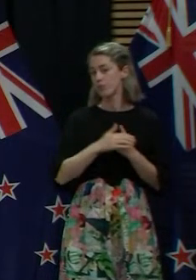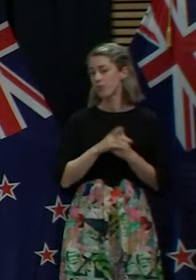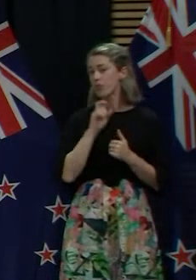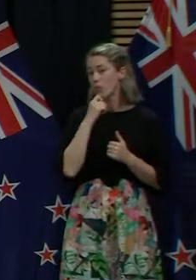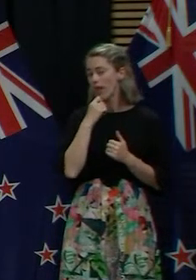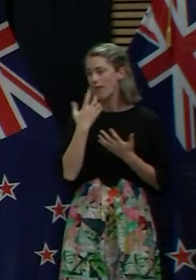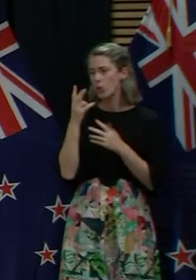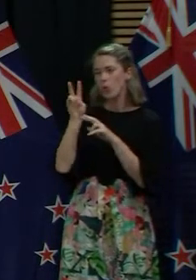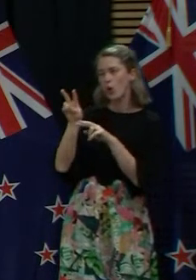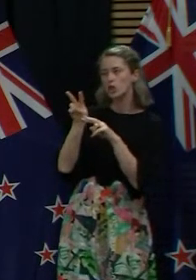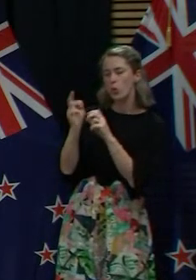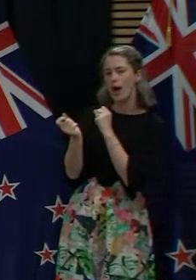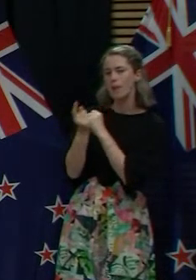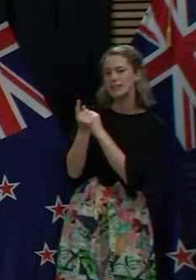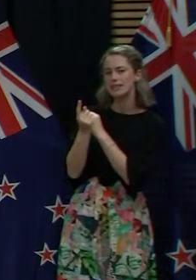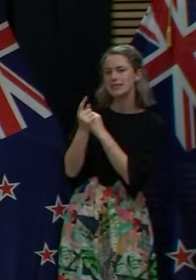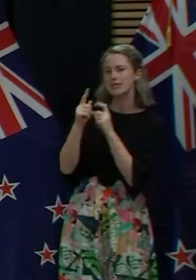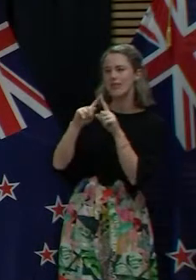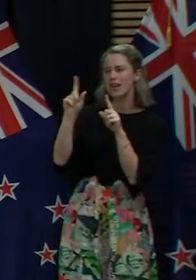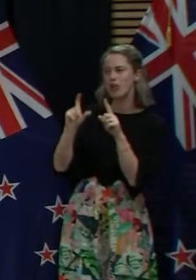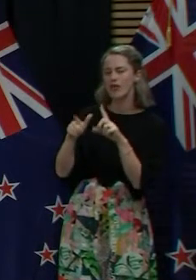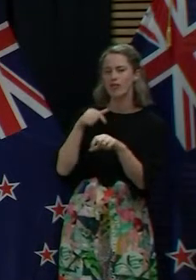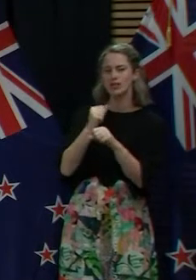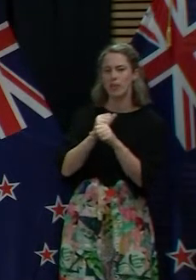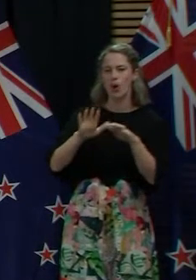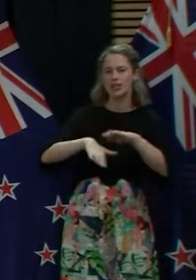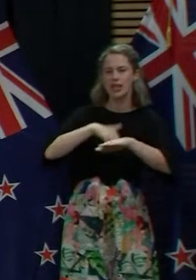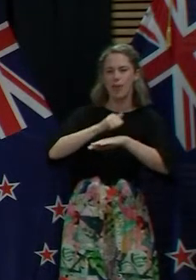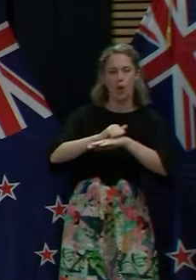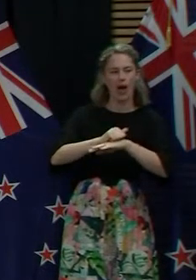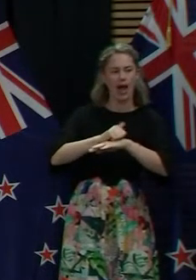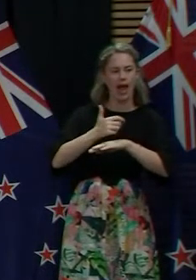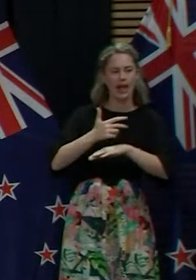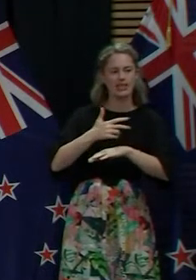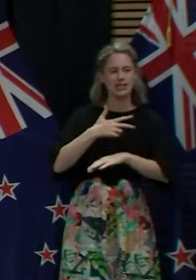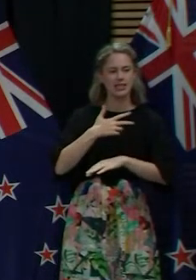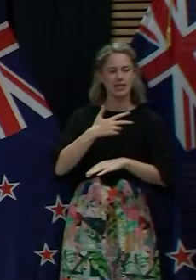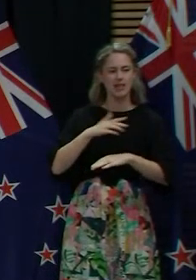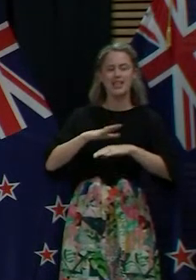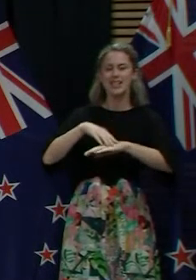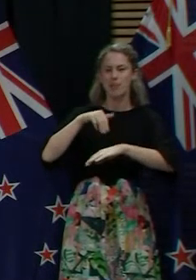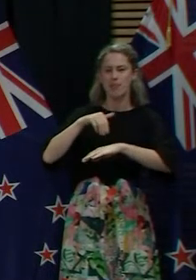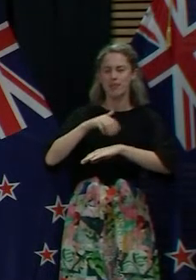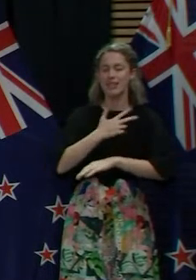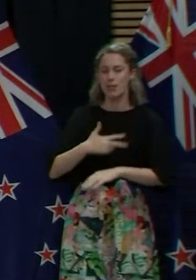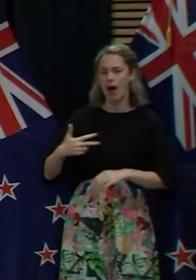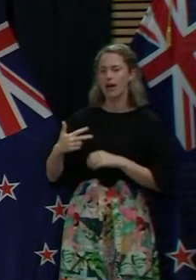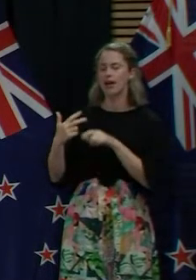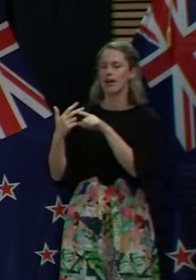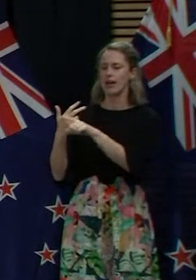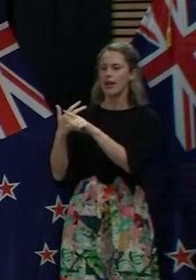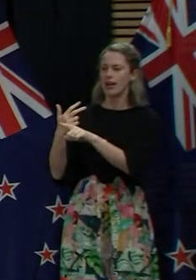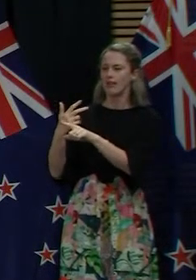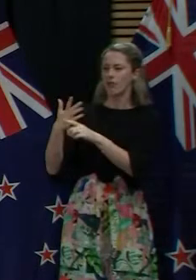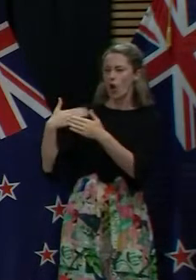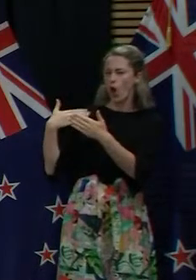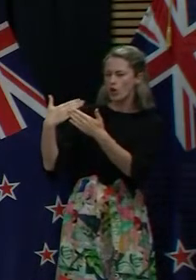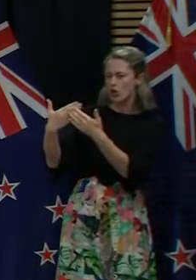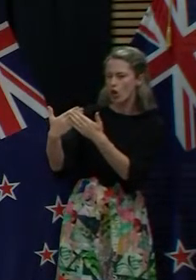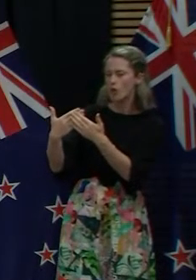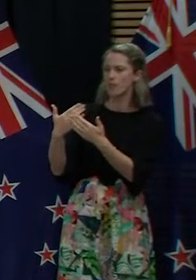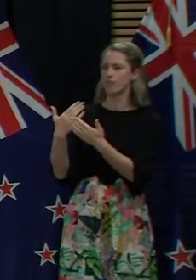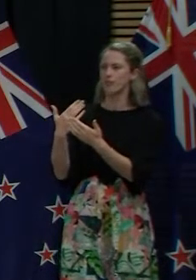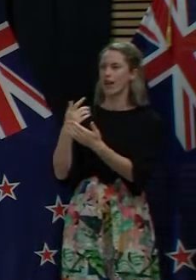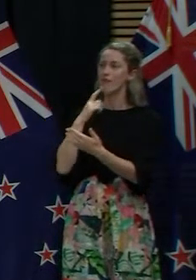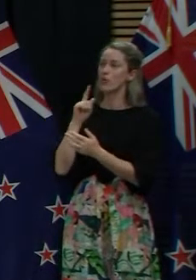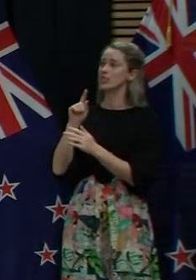will have to watch what happens in countries like Singapore and Denmark over the longer term. It would be really dangerous to